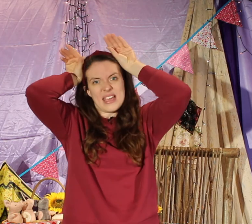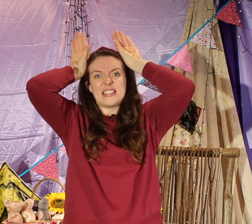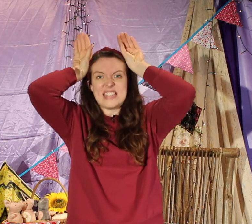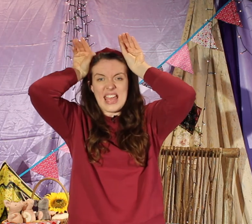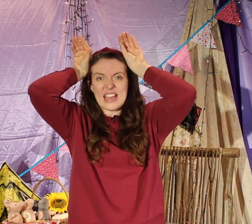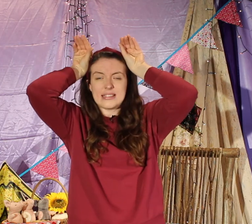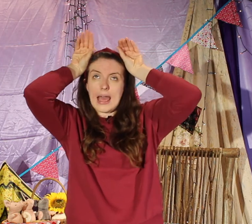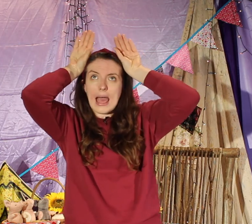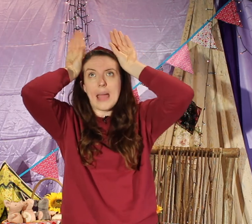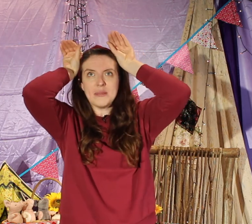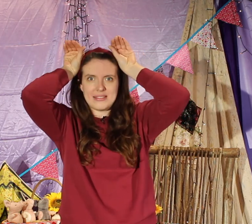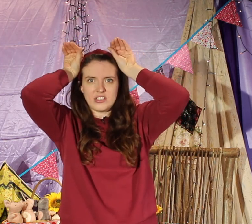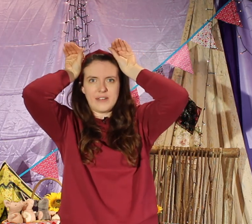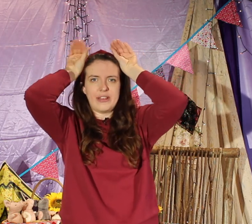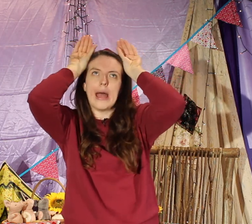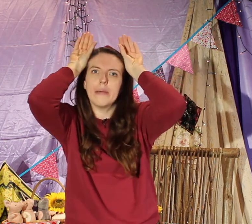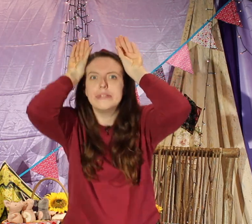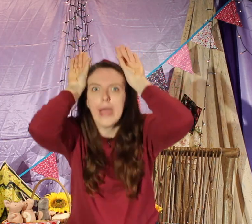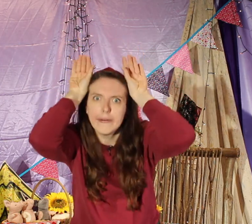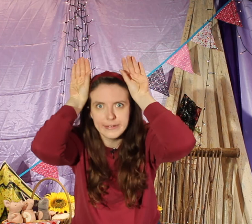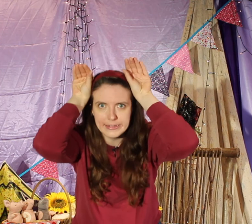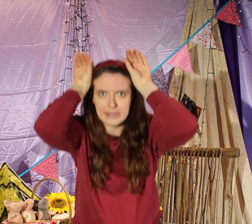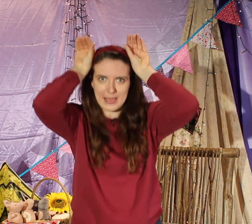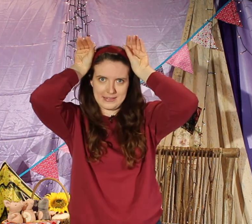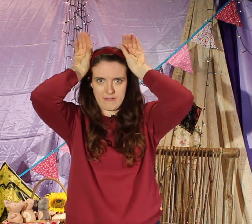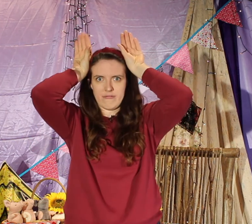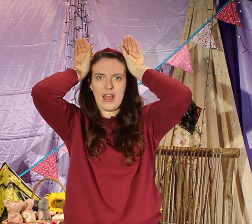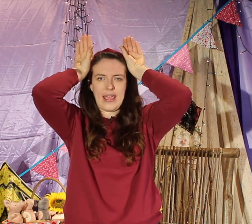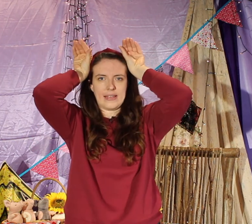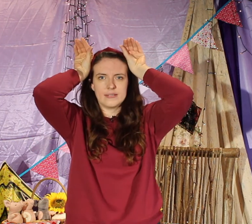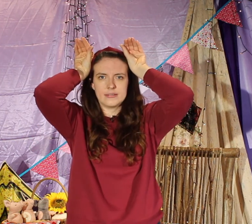at tennis. I'm the best at javelin, and I'm definitely the best at running.